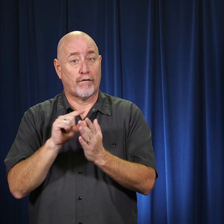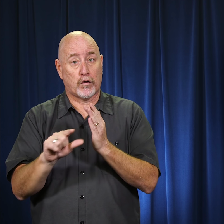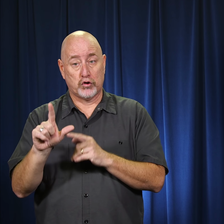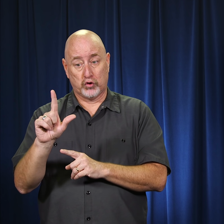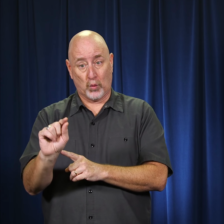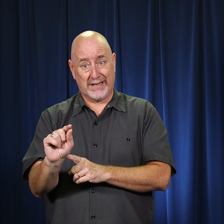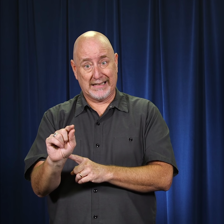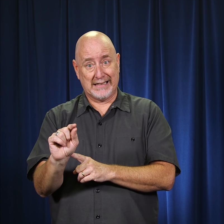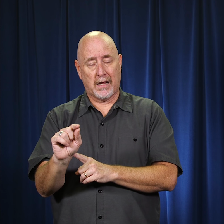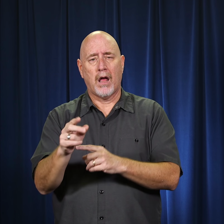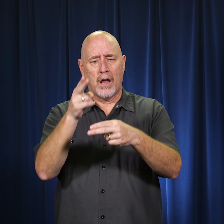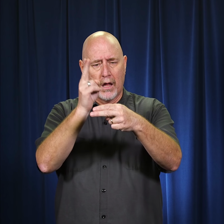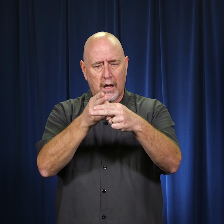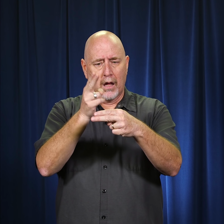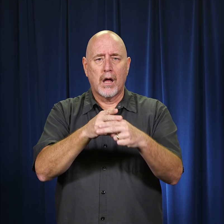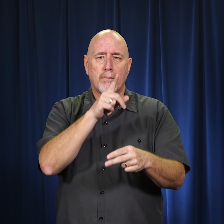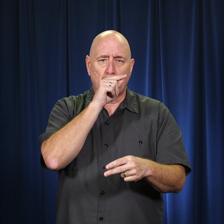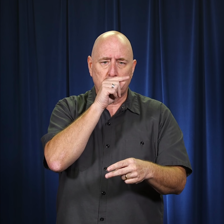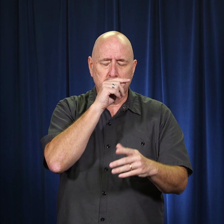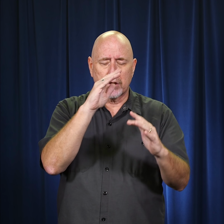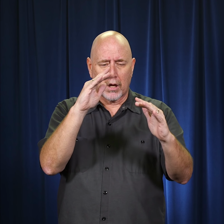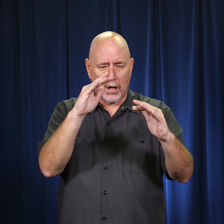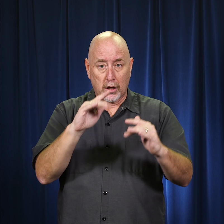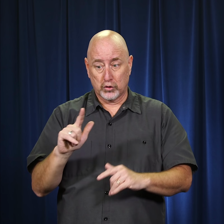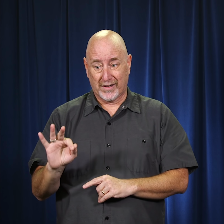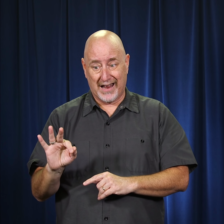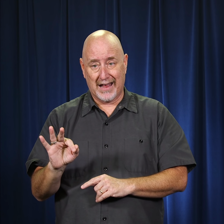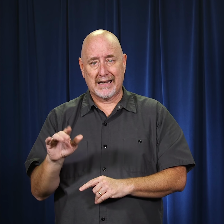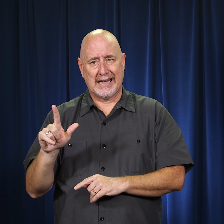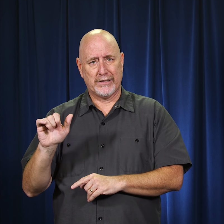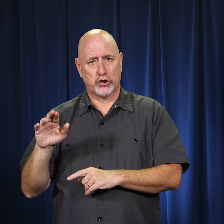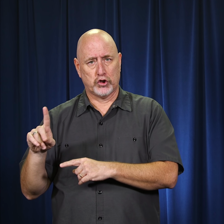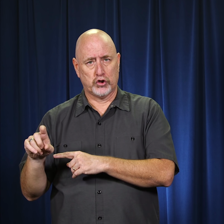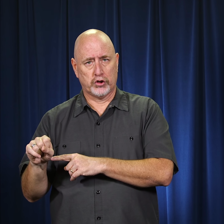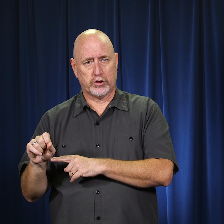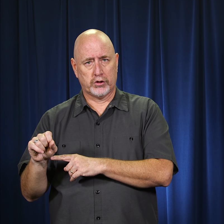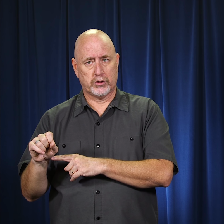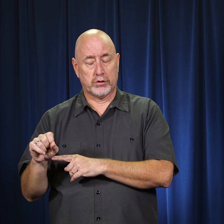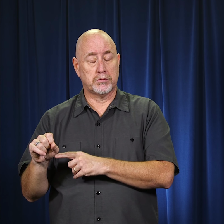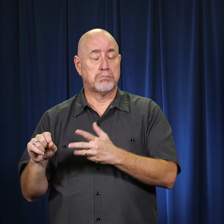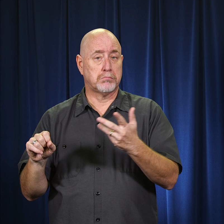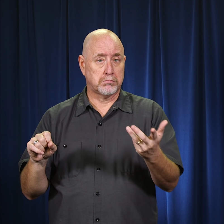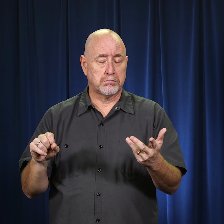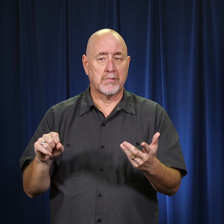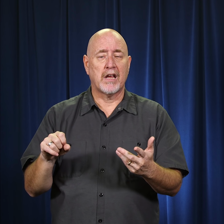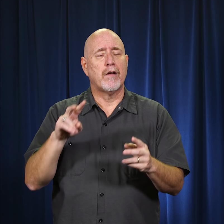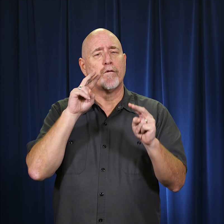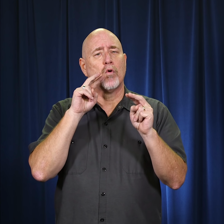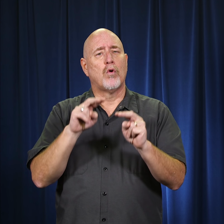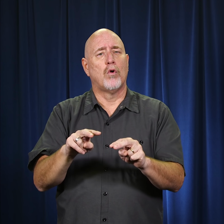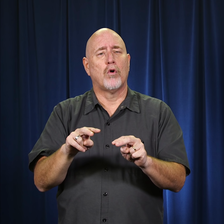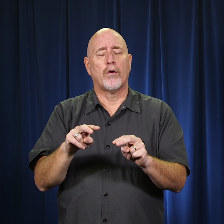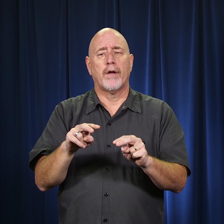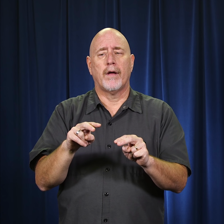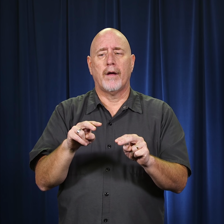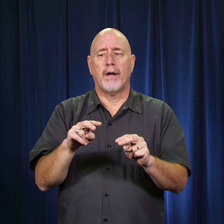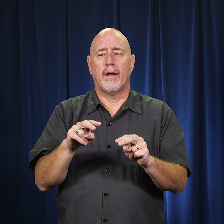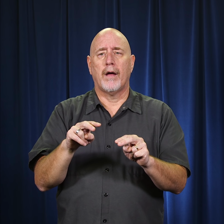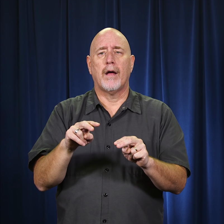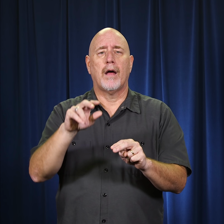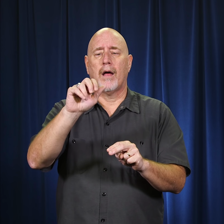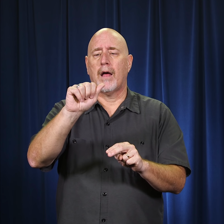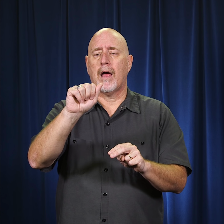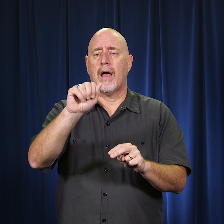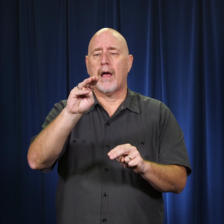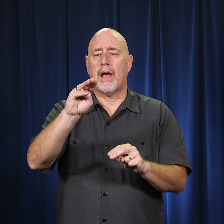You see, in verse 20, it started telling you about the birds, and then it gets down to 29 and tells you about the lizards. Well, it just so happens if you were to look at the